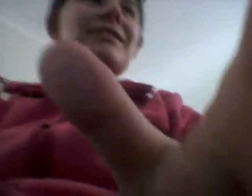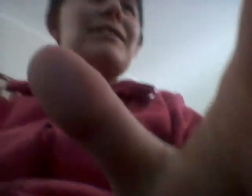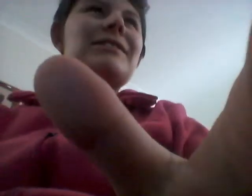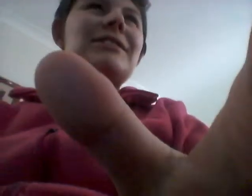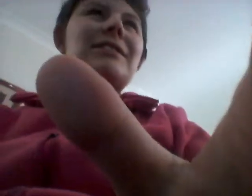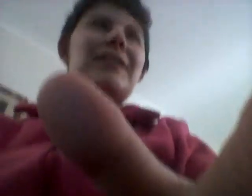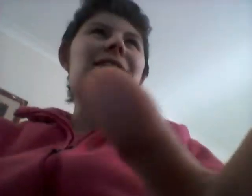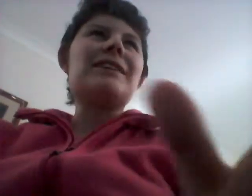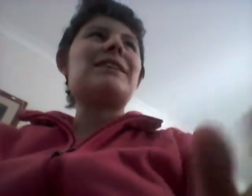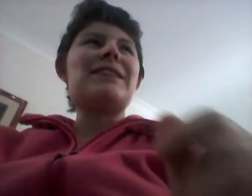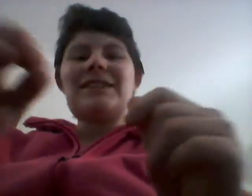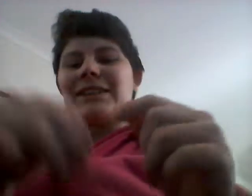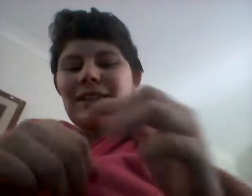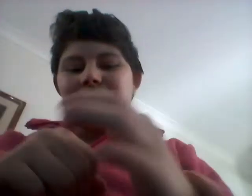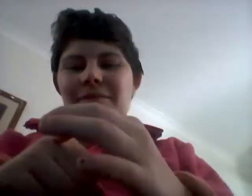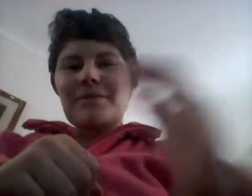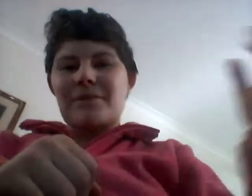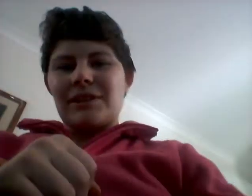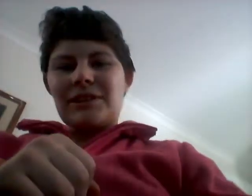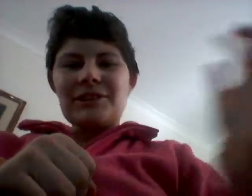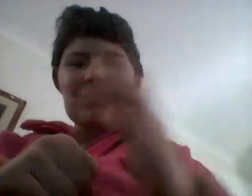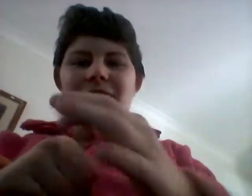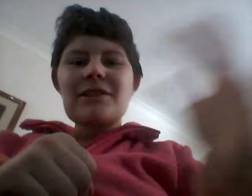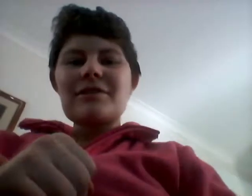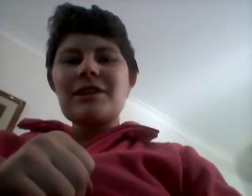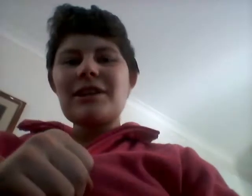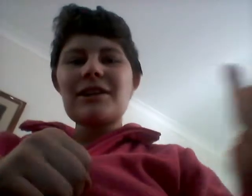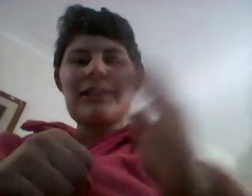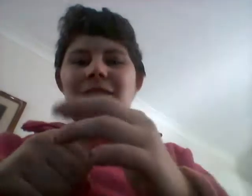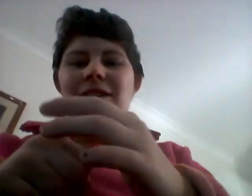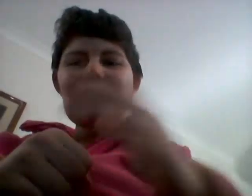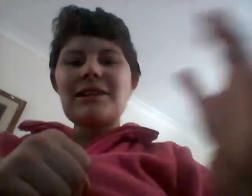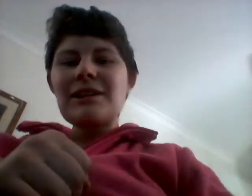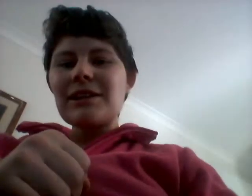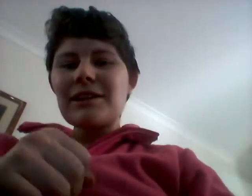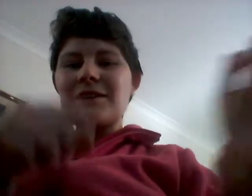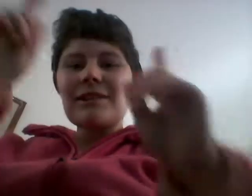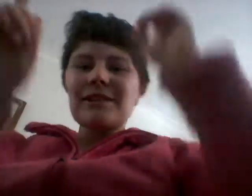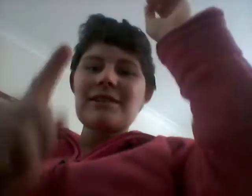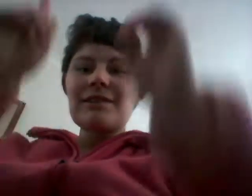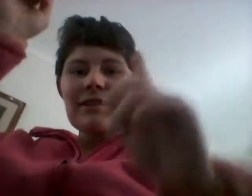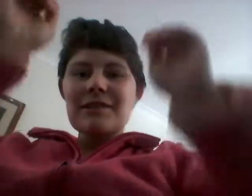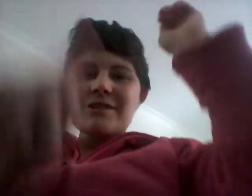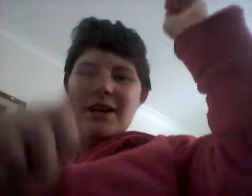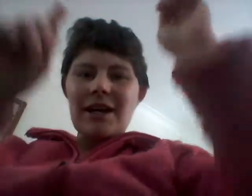are. Let me do it again. Okay, so, twinkle, twinkle, little